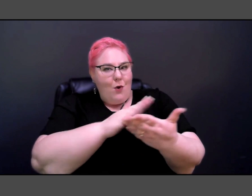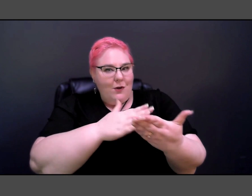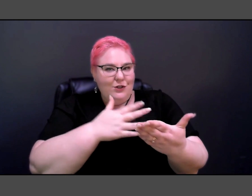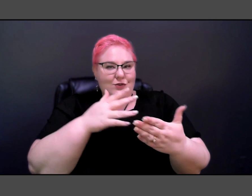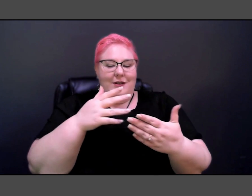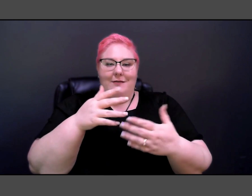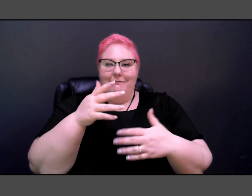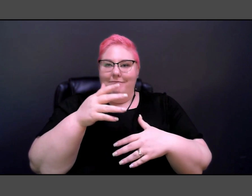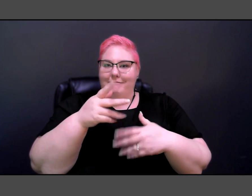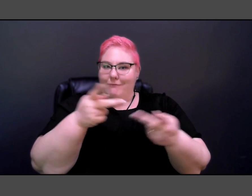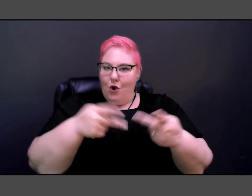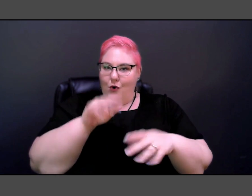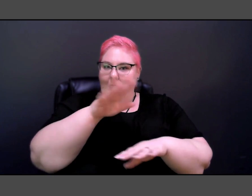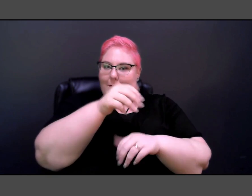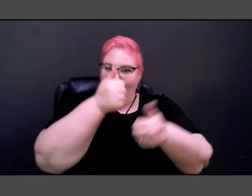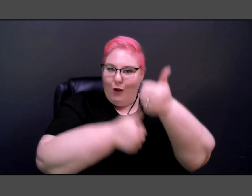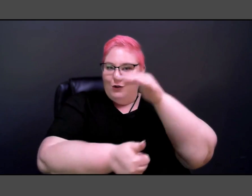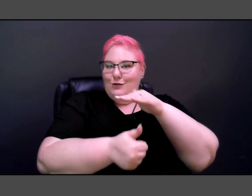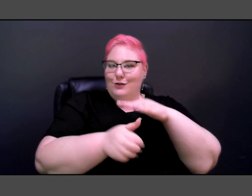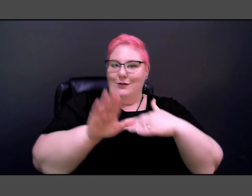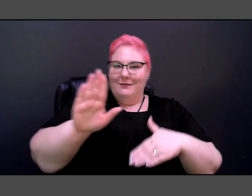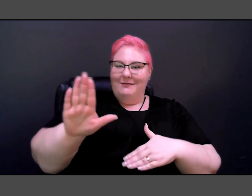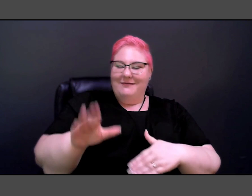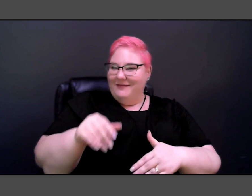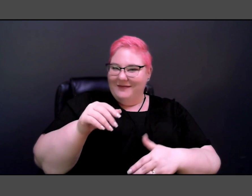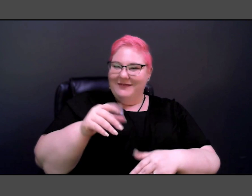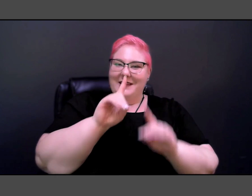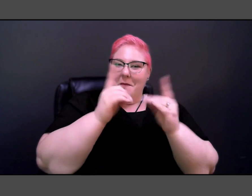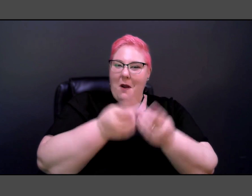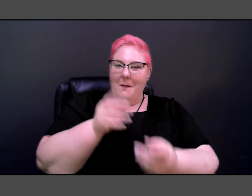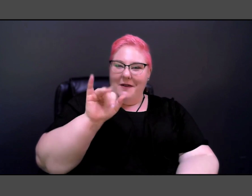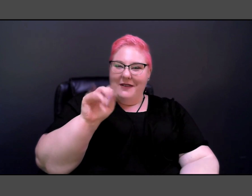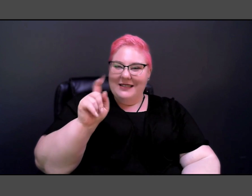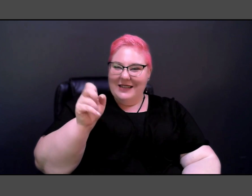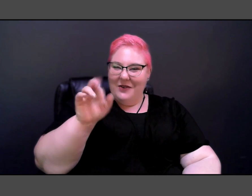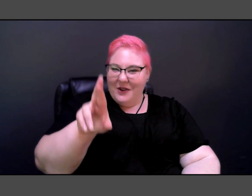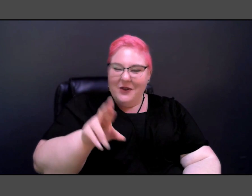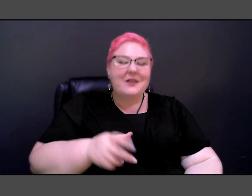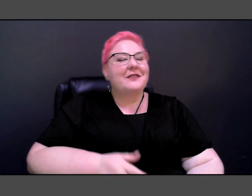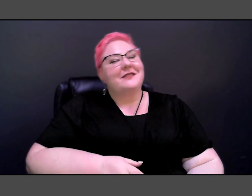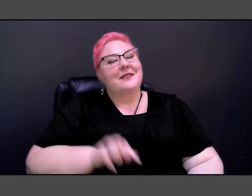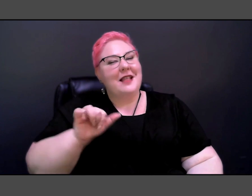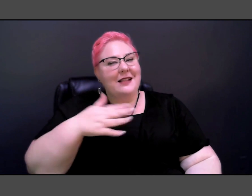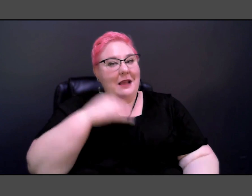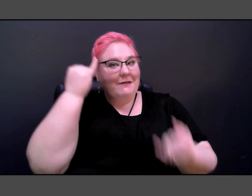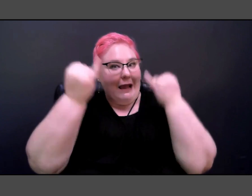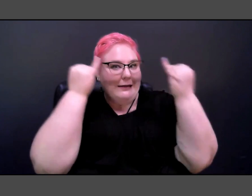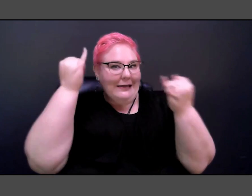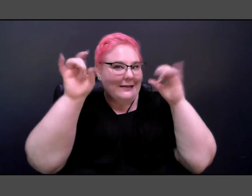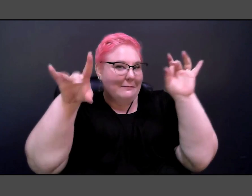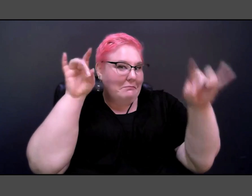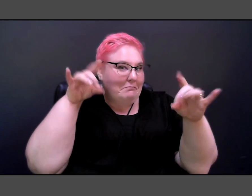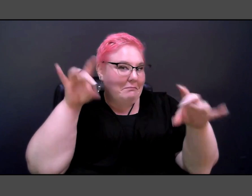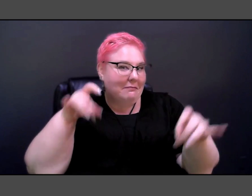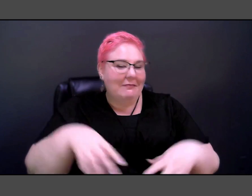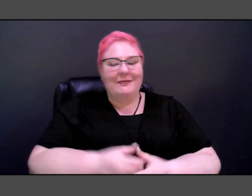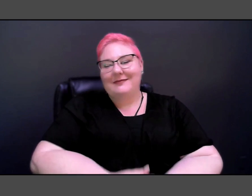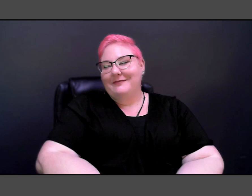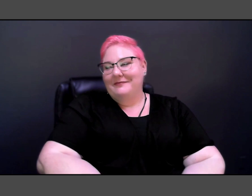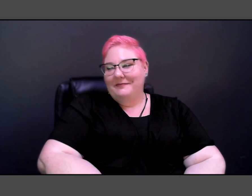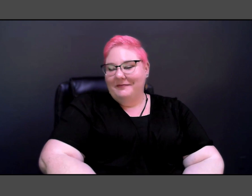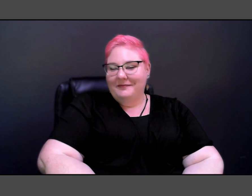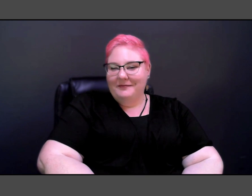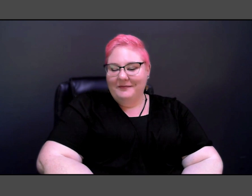great. Okay, good. Ideas. Now here's another question. This